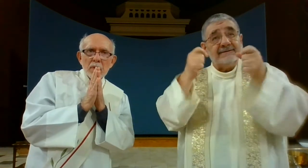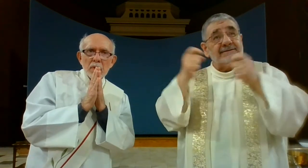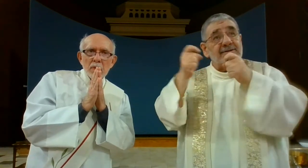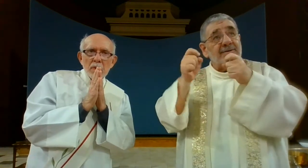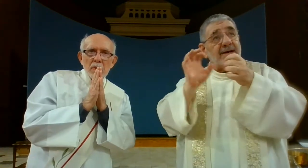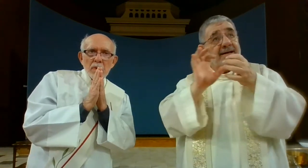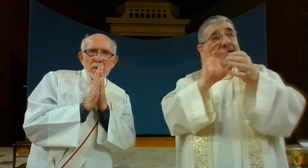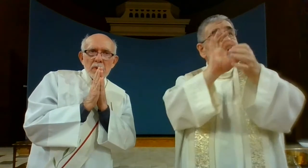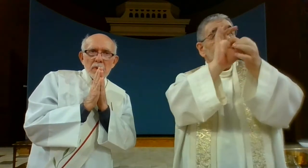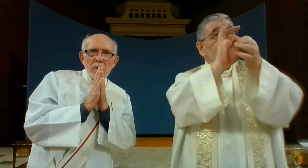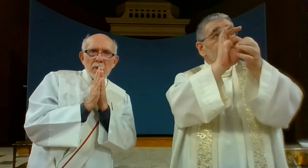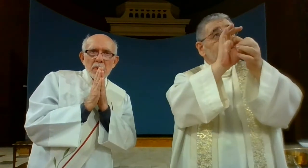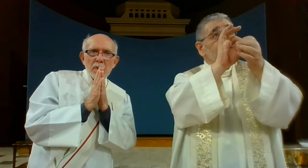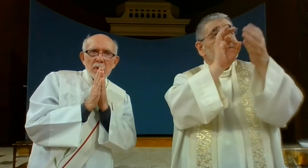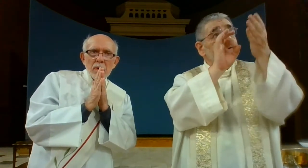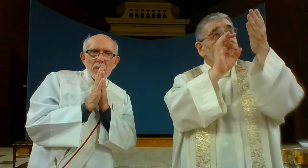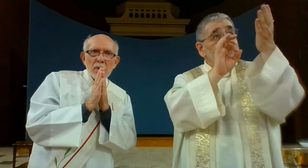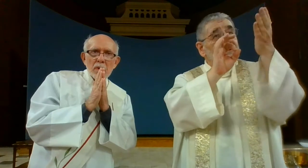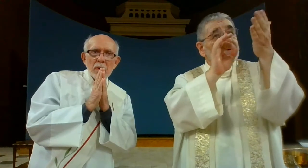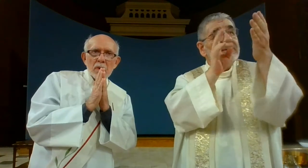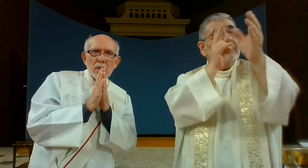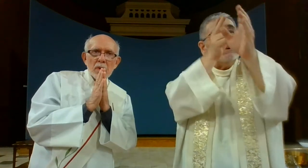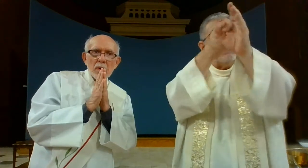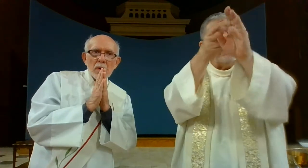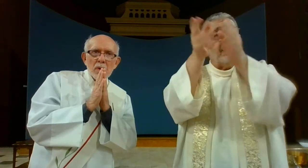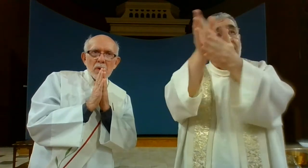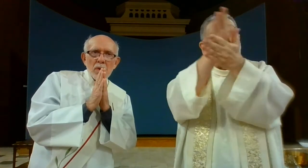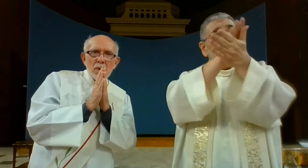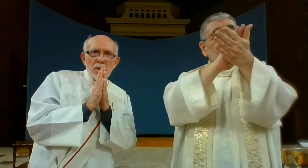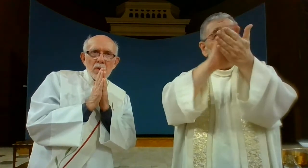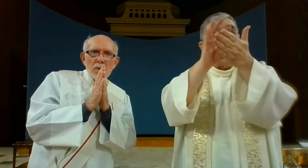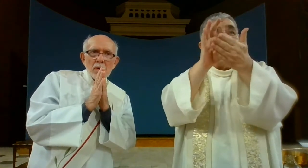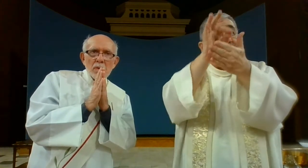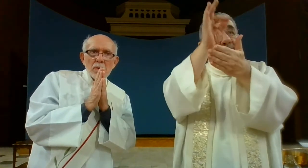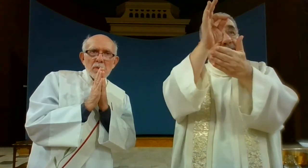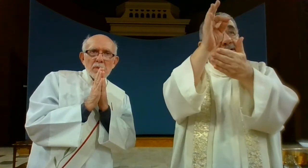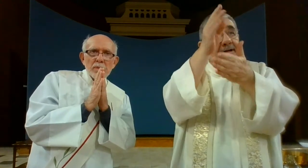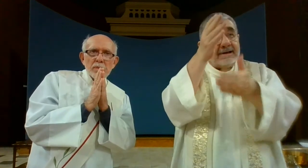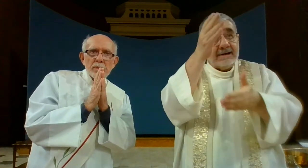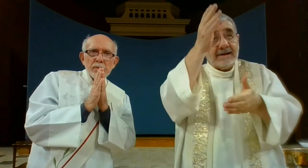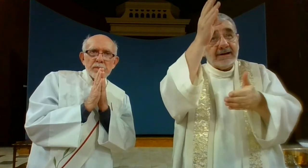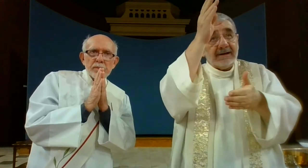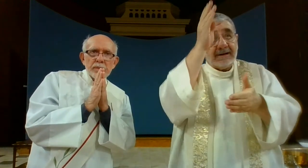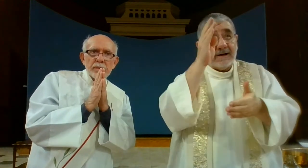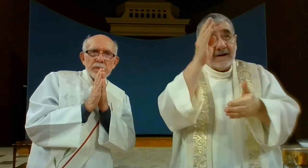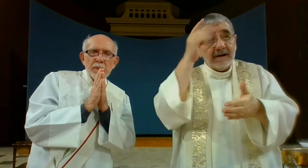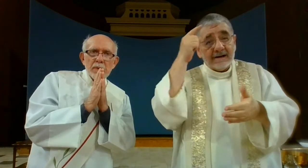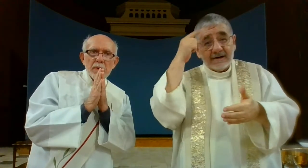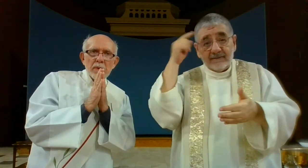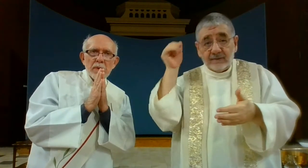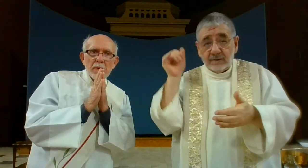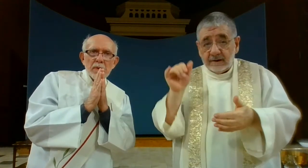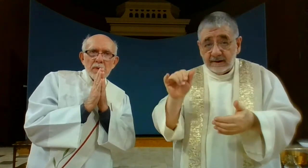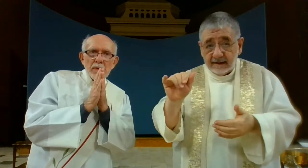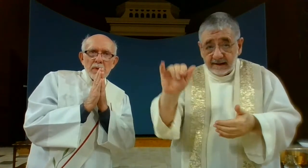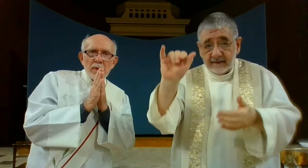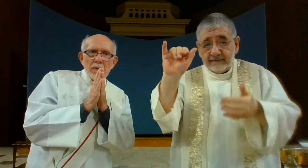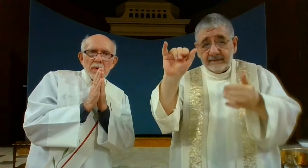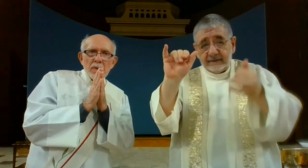who lives and reigns with you in the unity of the Holy Spirit, God, forever